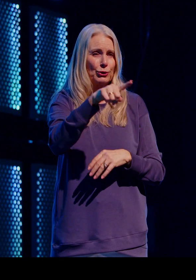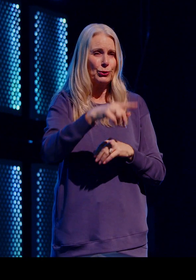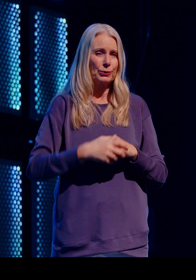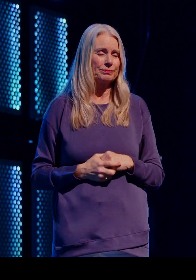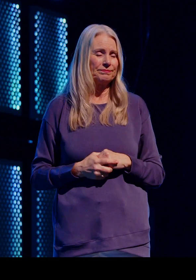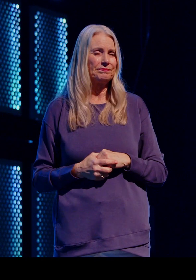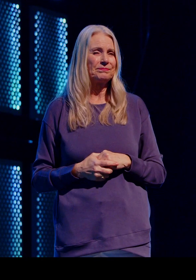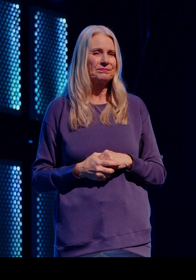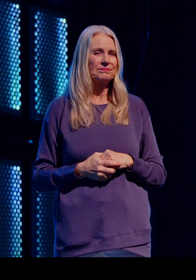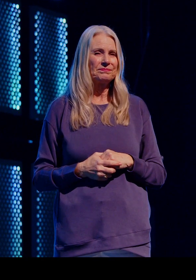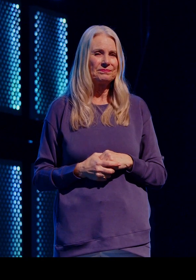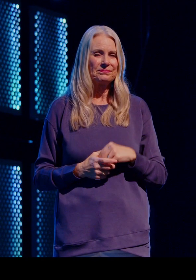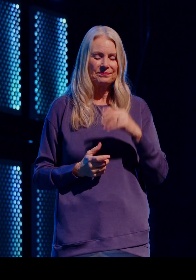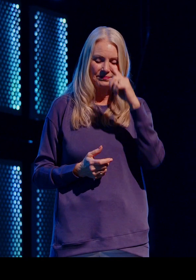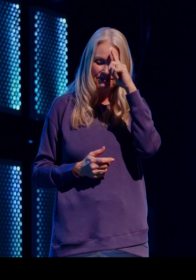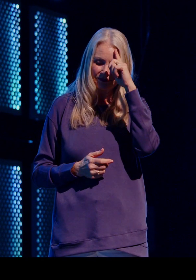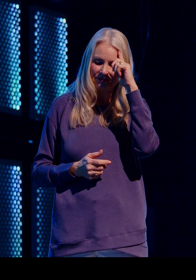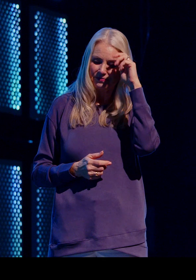Come on, brother.